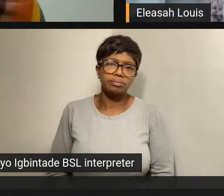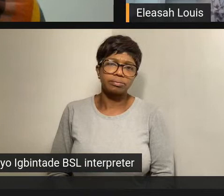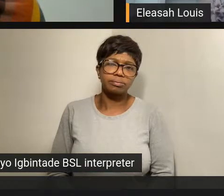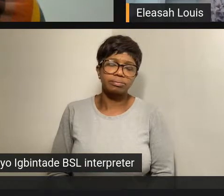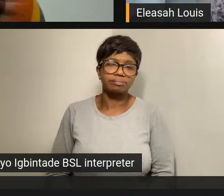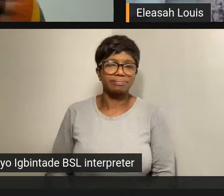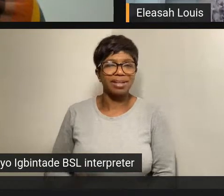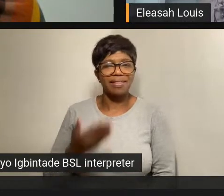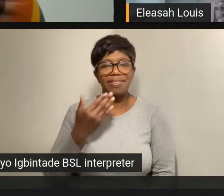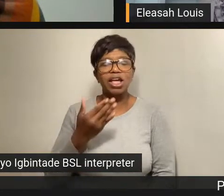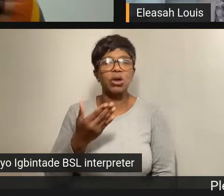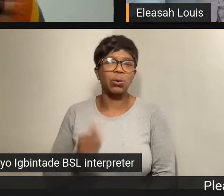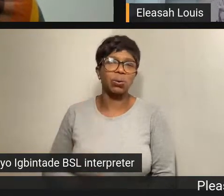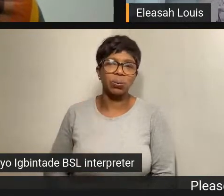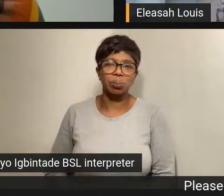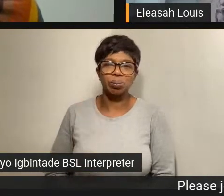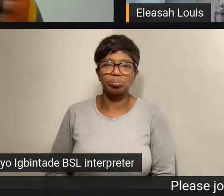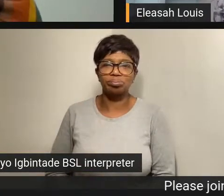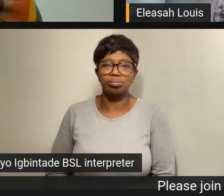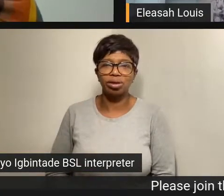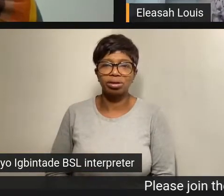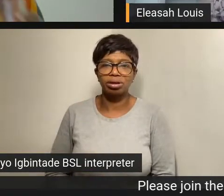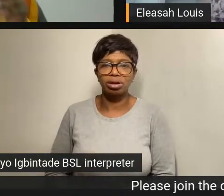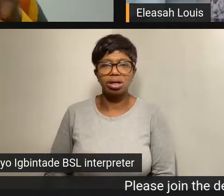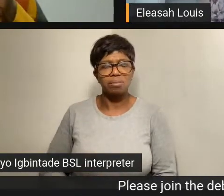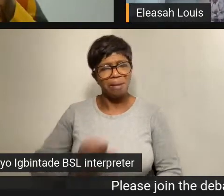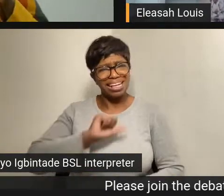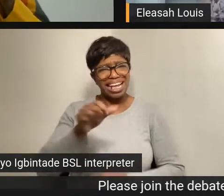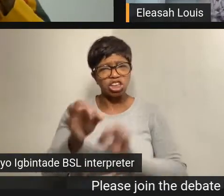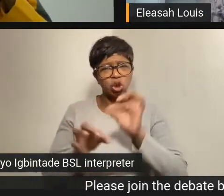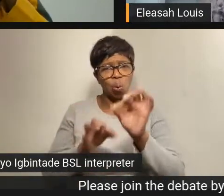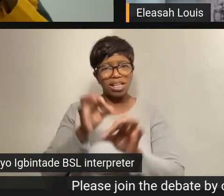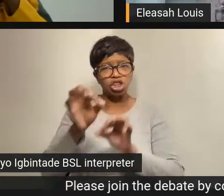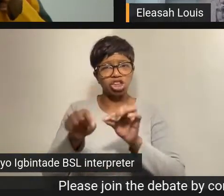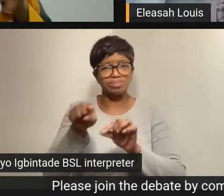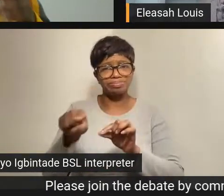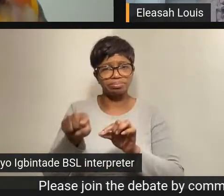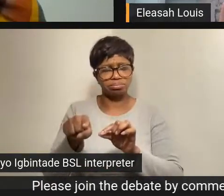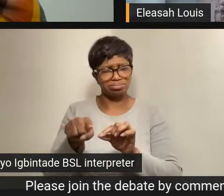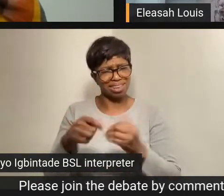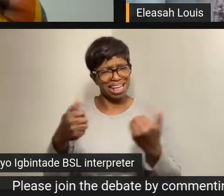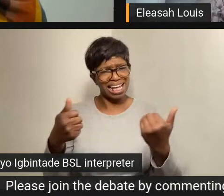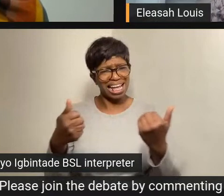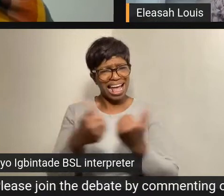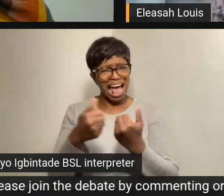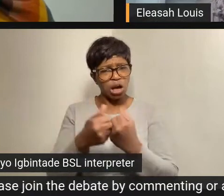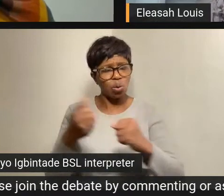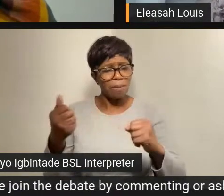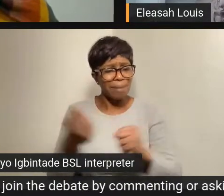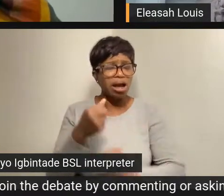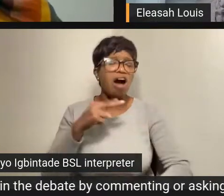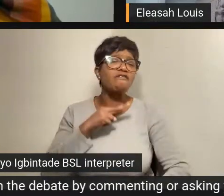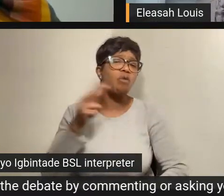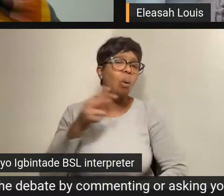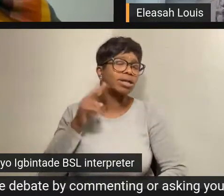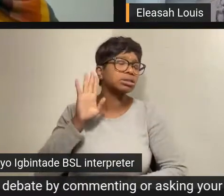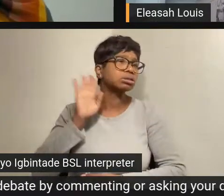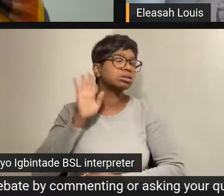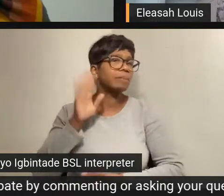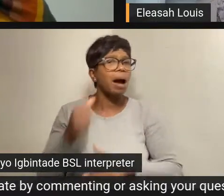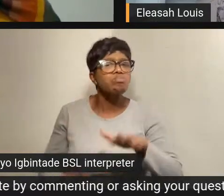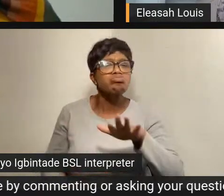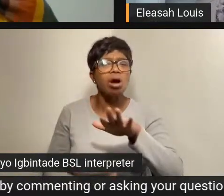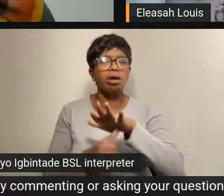Thank you. So that leads kind of onto my next question here. It says, how can we make our voices heard about